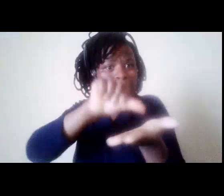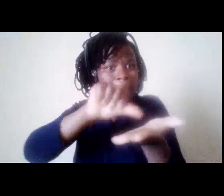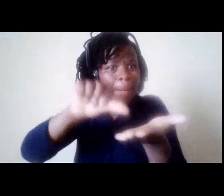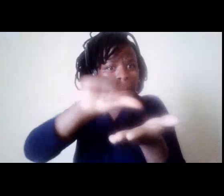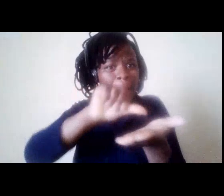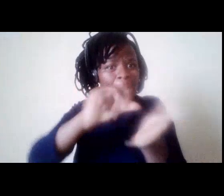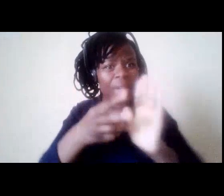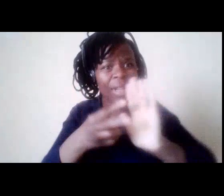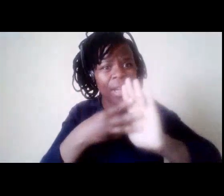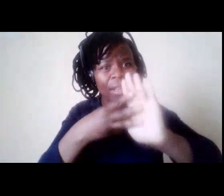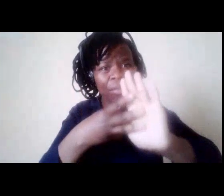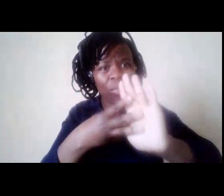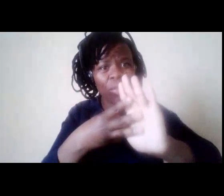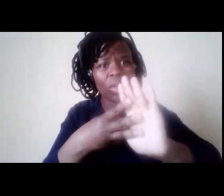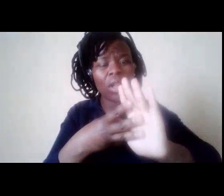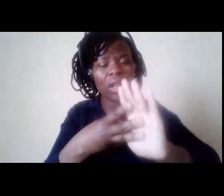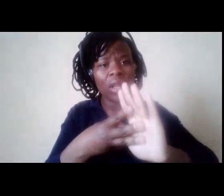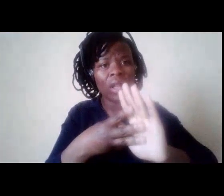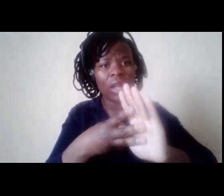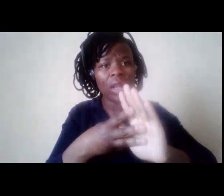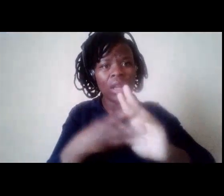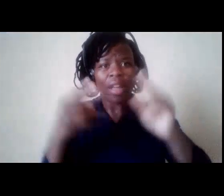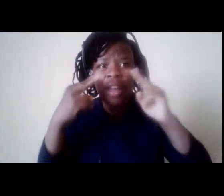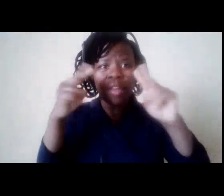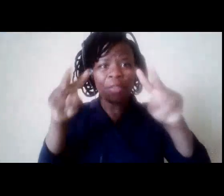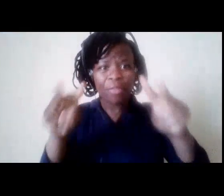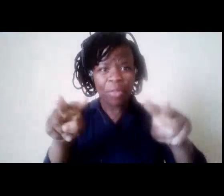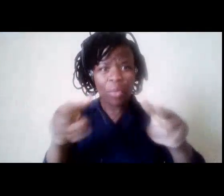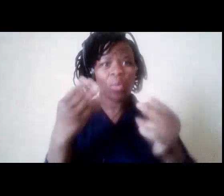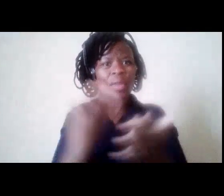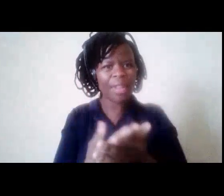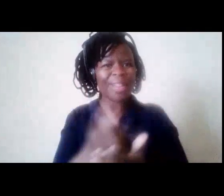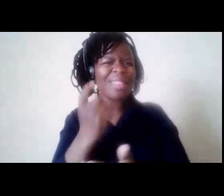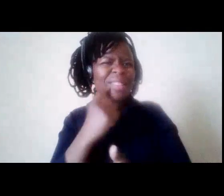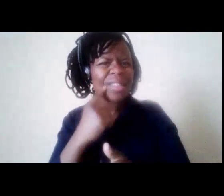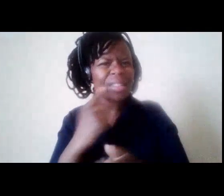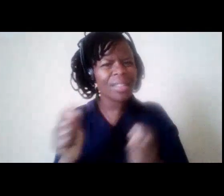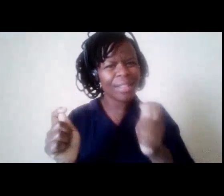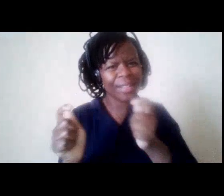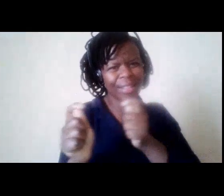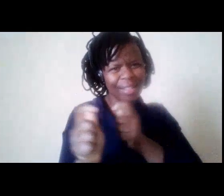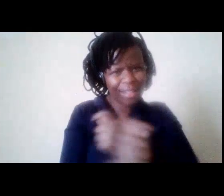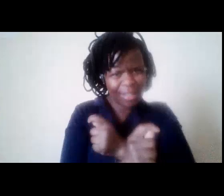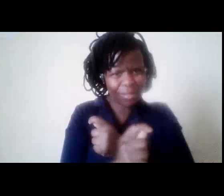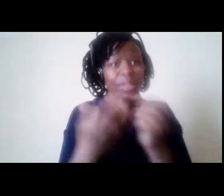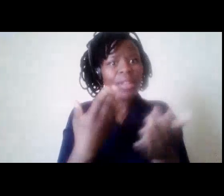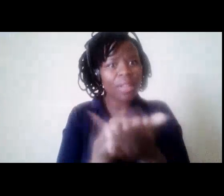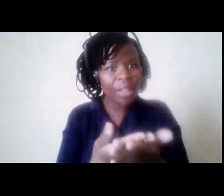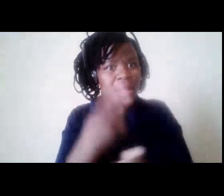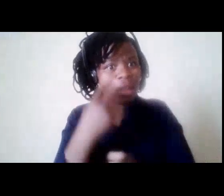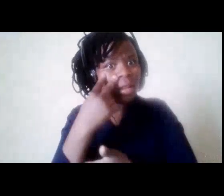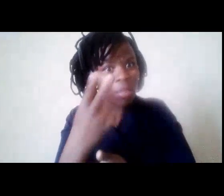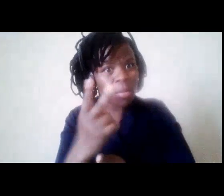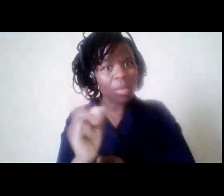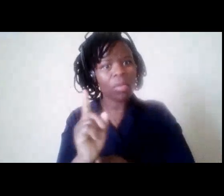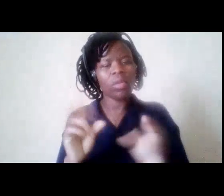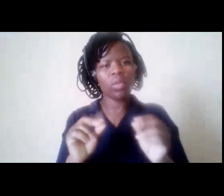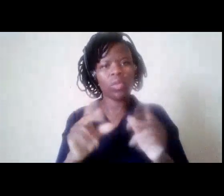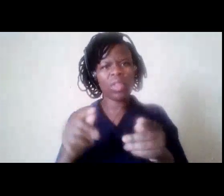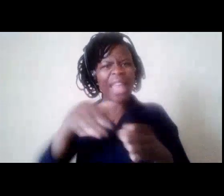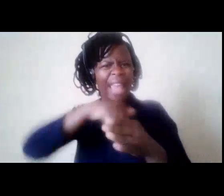deficit view, a lot of them can easily transition from that to seeing the exclusions